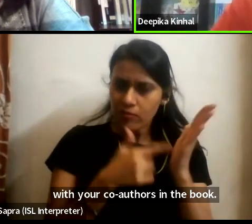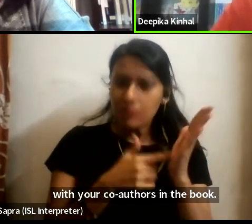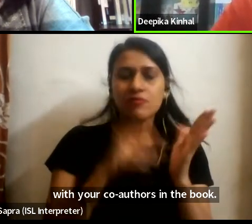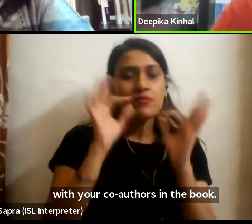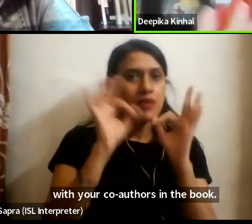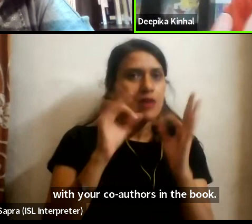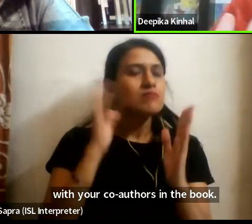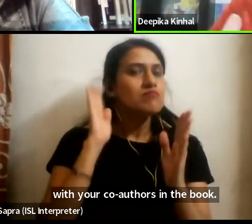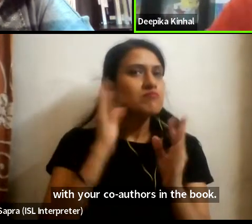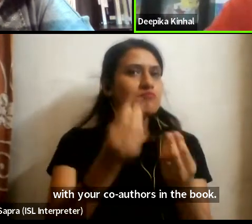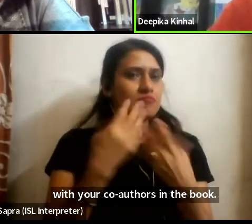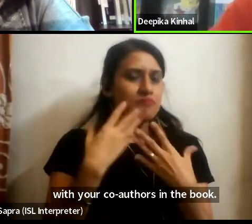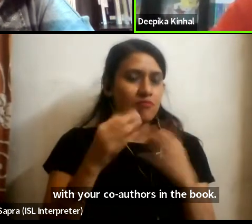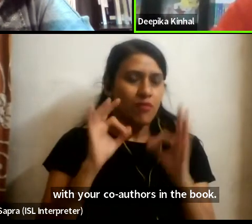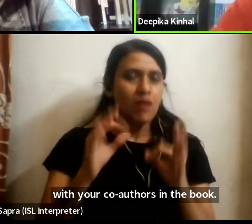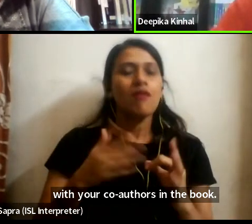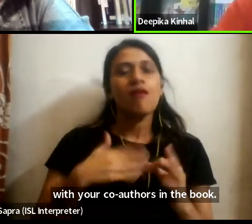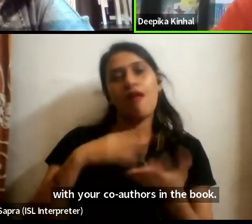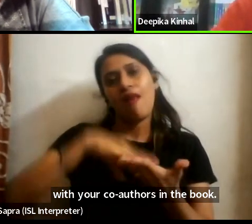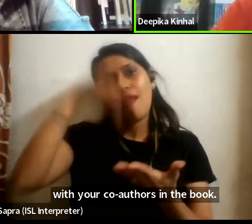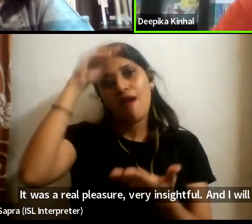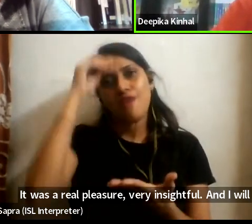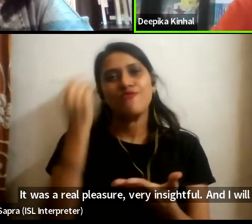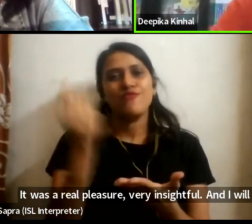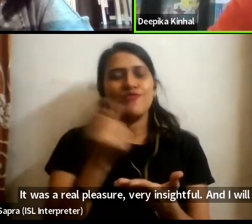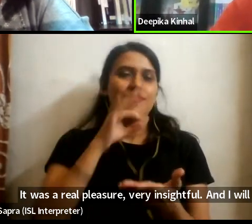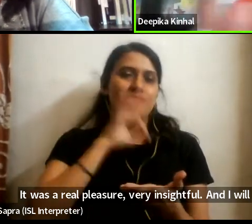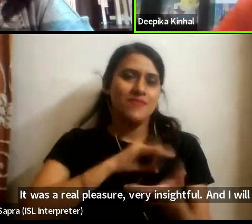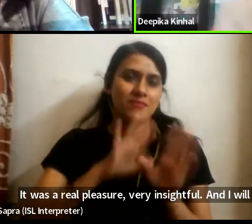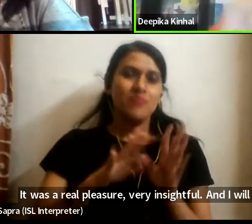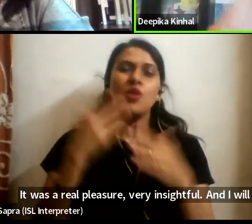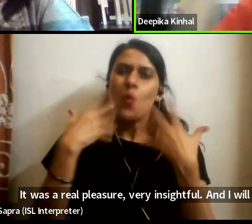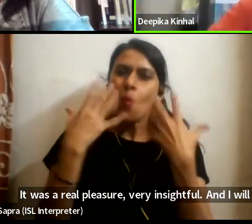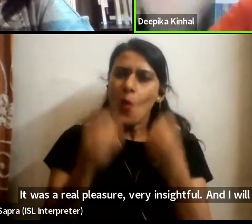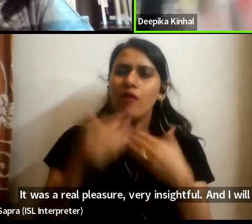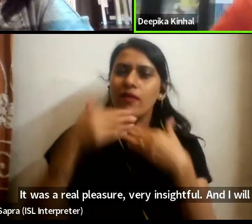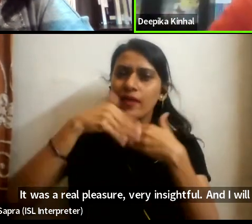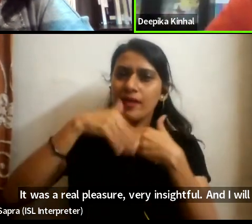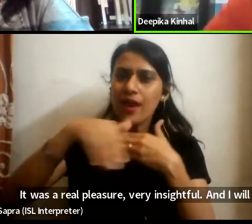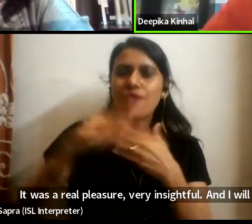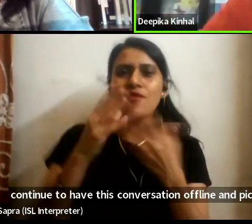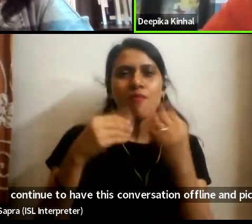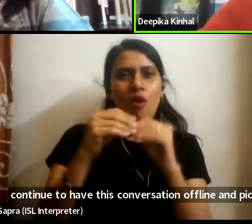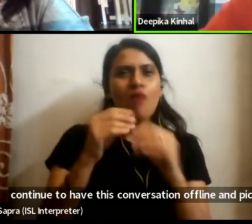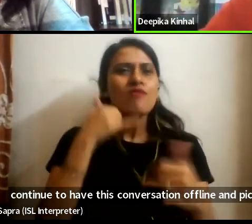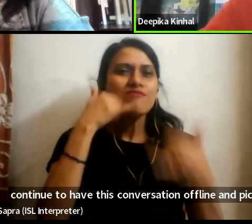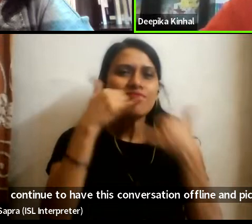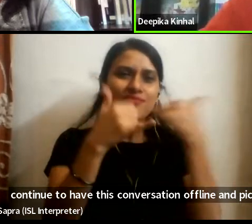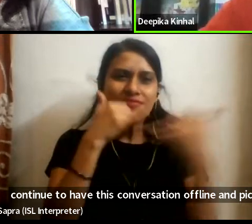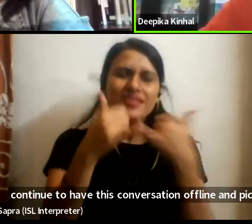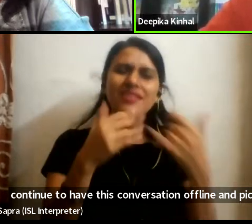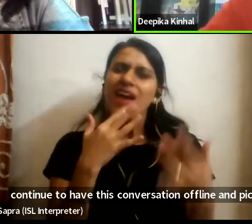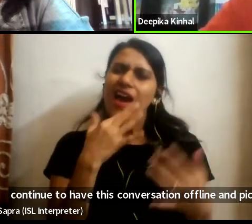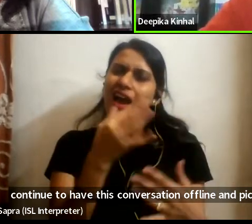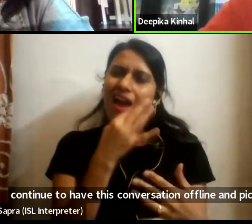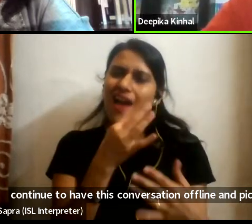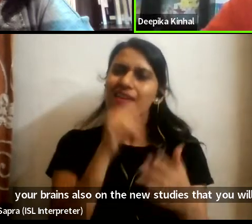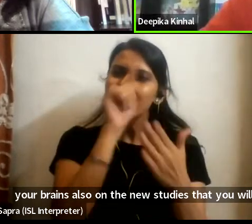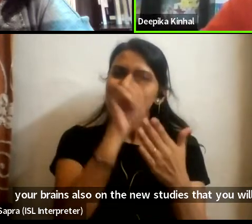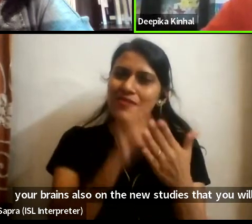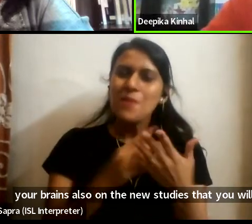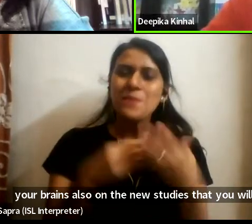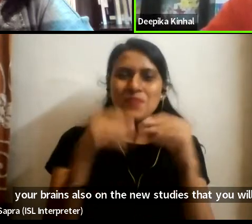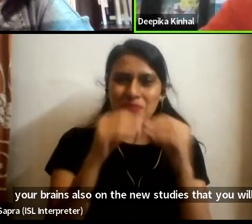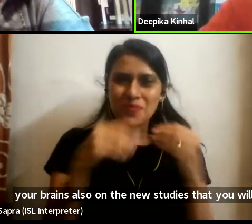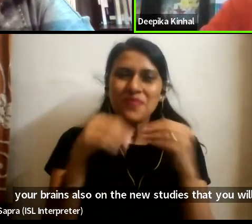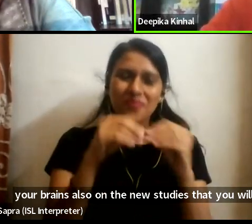very insightful. And I will continue to have this conversation offline and pick your brains also on the new studies that you will be